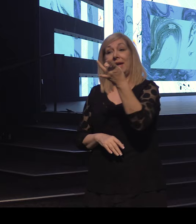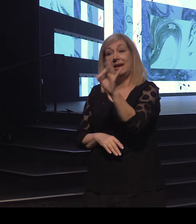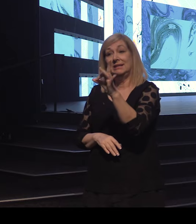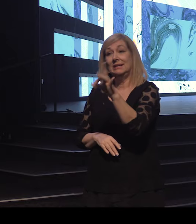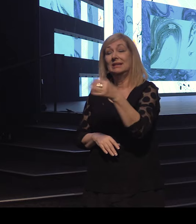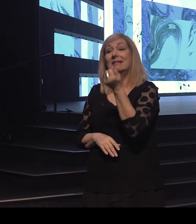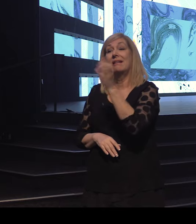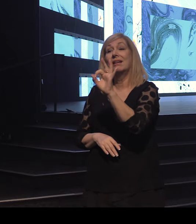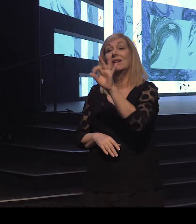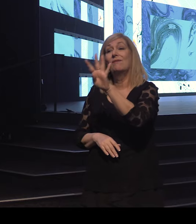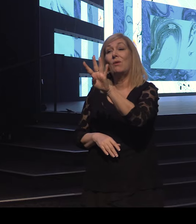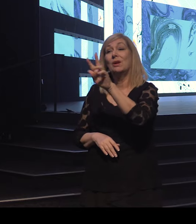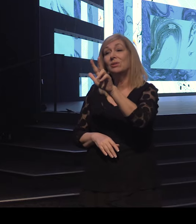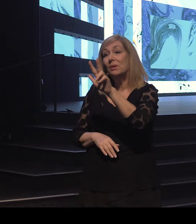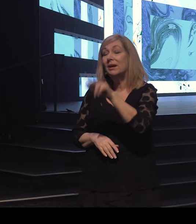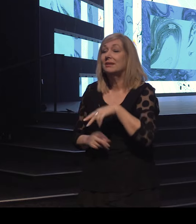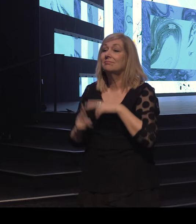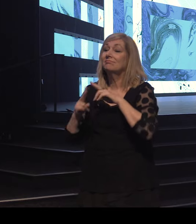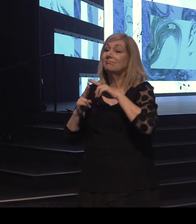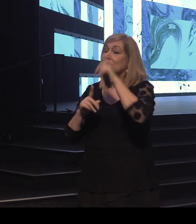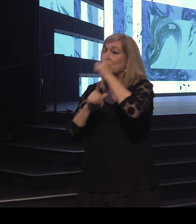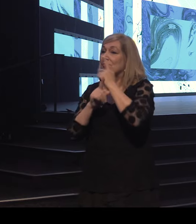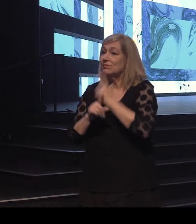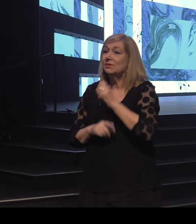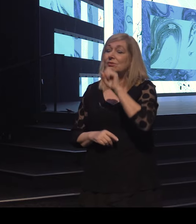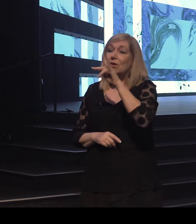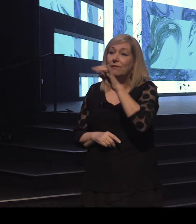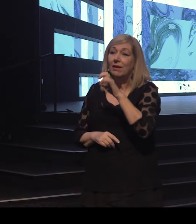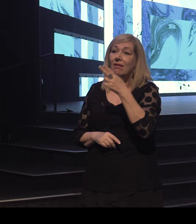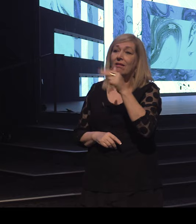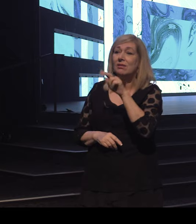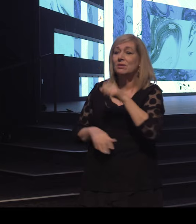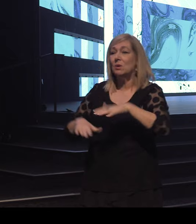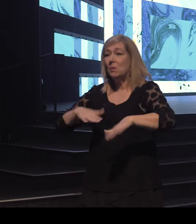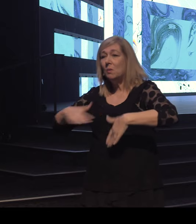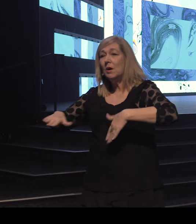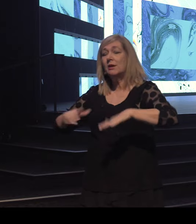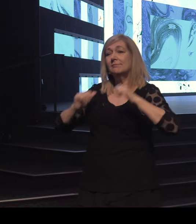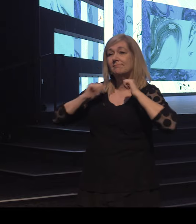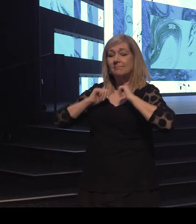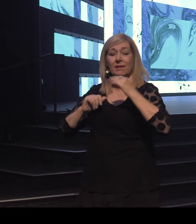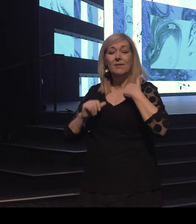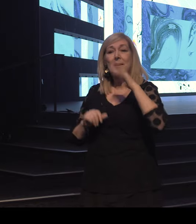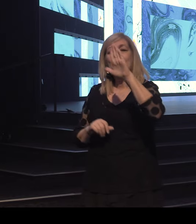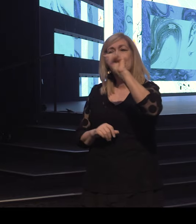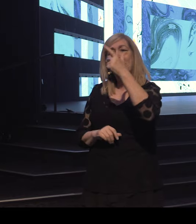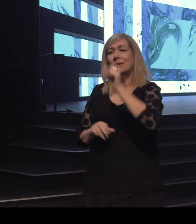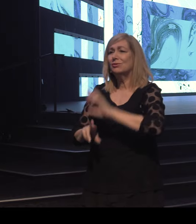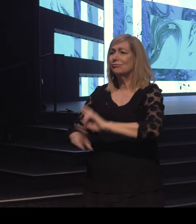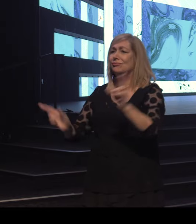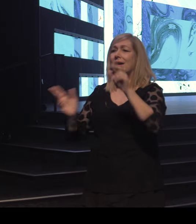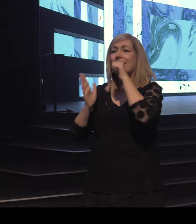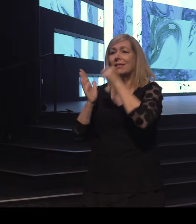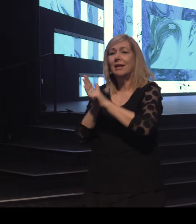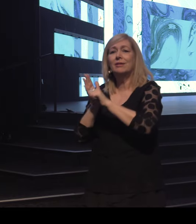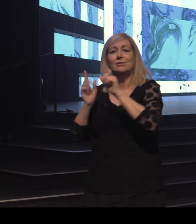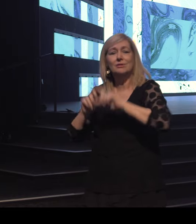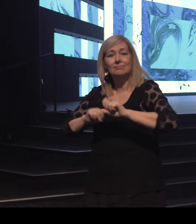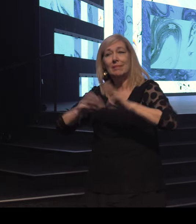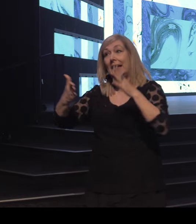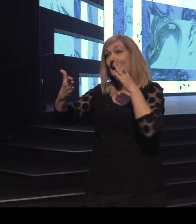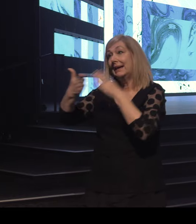18th, 1943, Sophie and Hans were walking these university halls with bags full of the fifth letter of protest